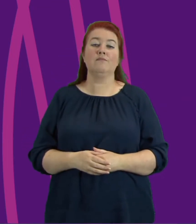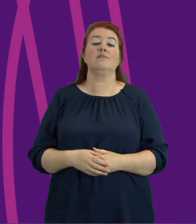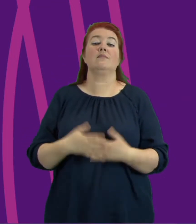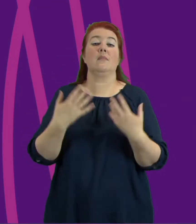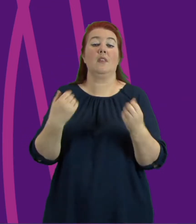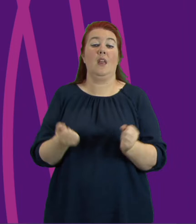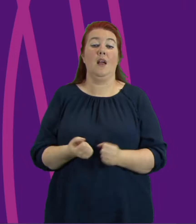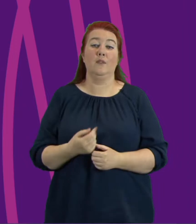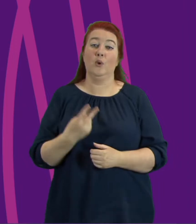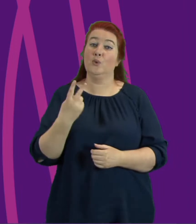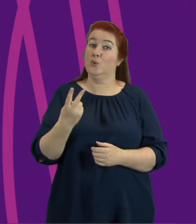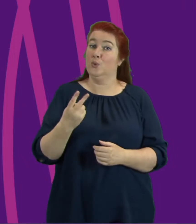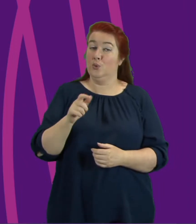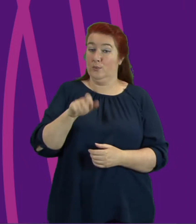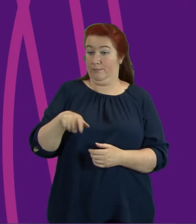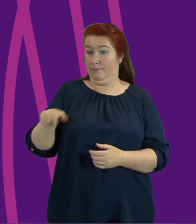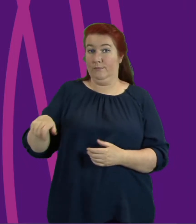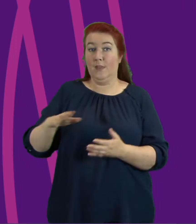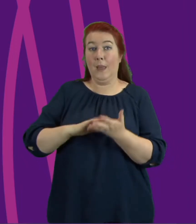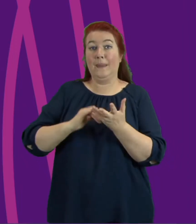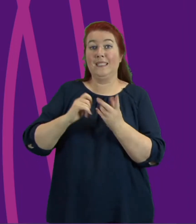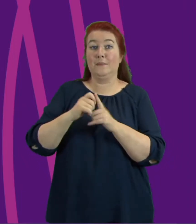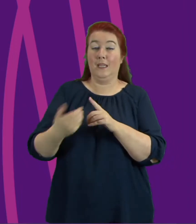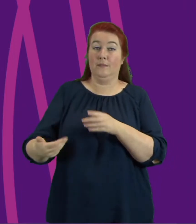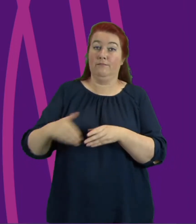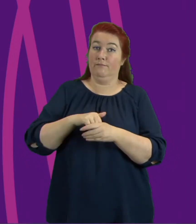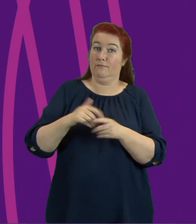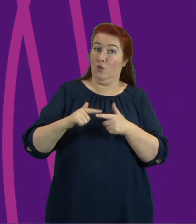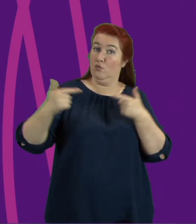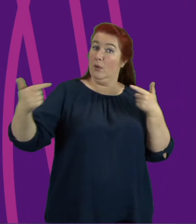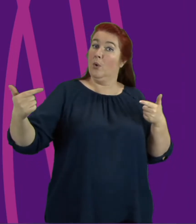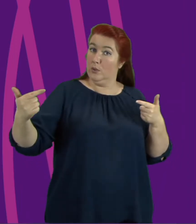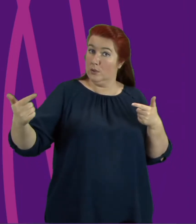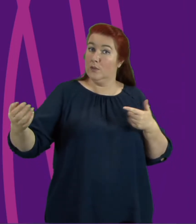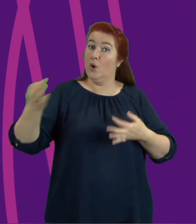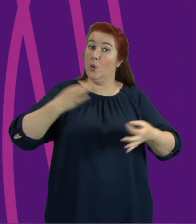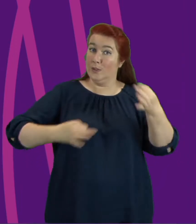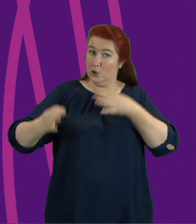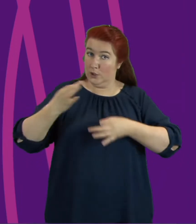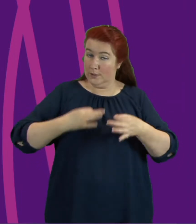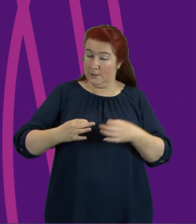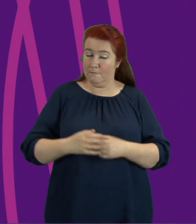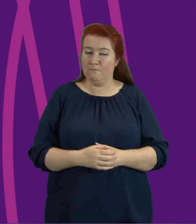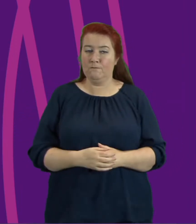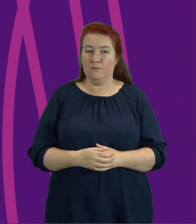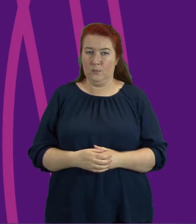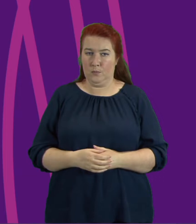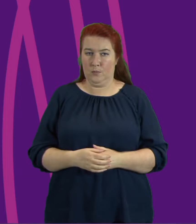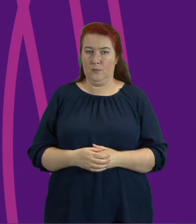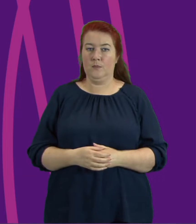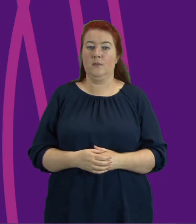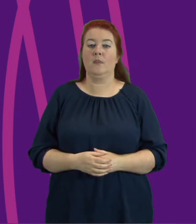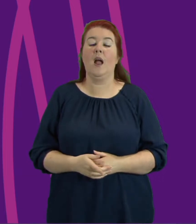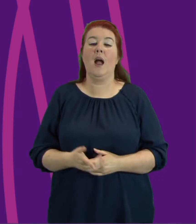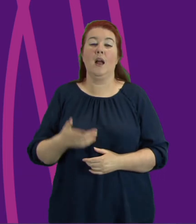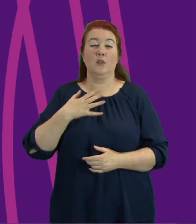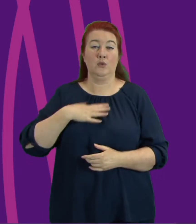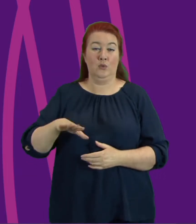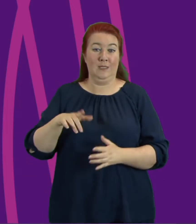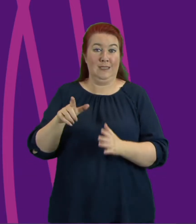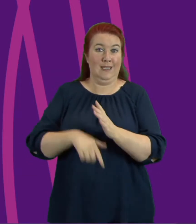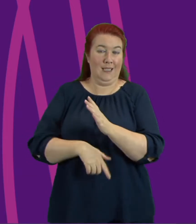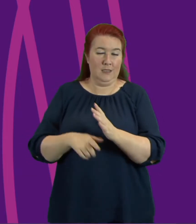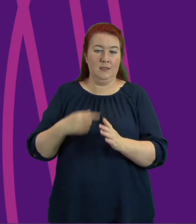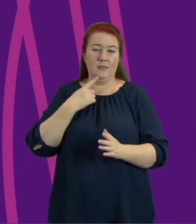members joining us remotely today to ask questions, and to avoid any potential hold-ups, can I just